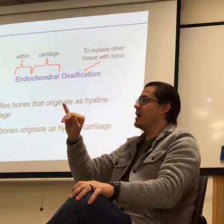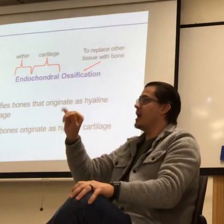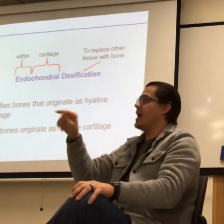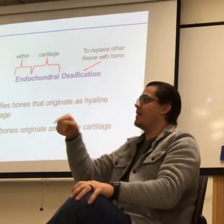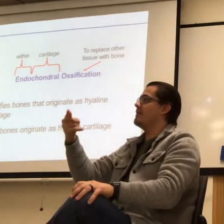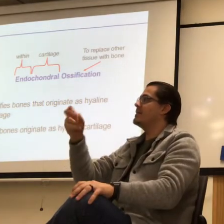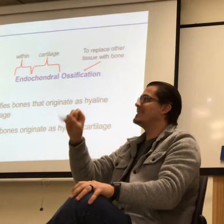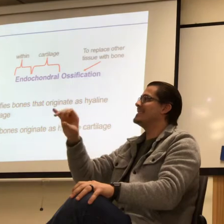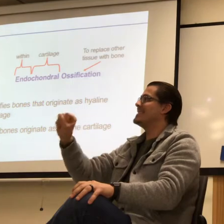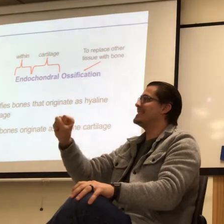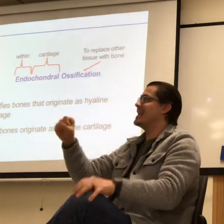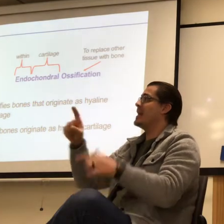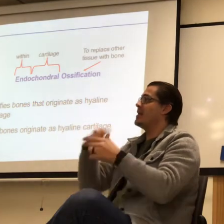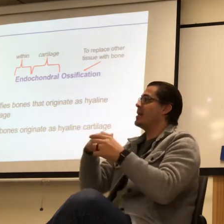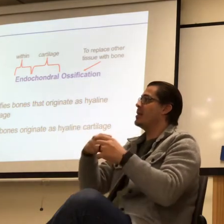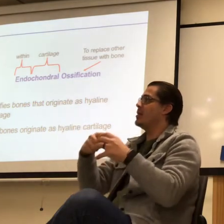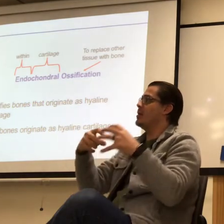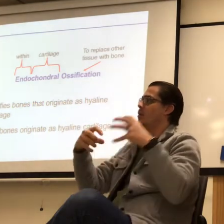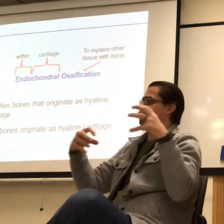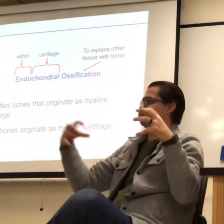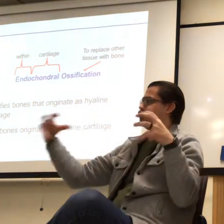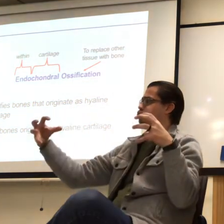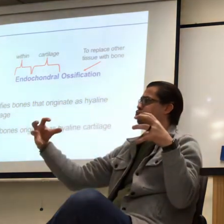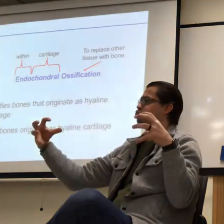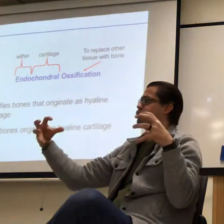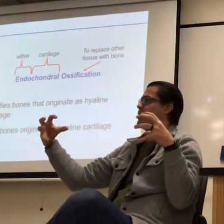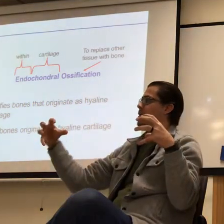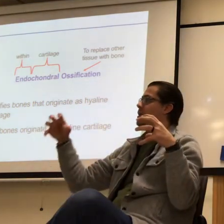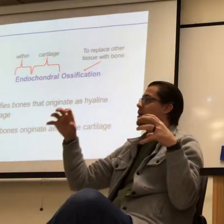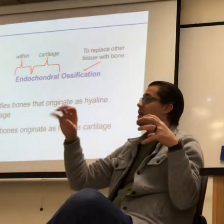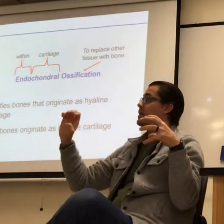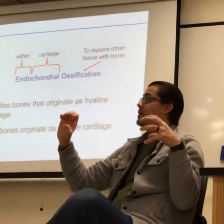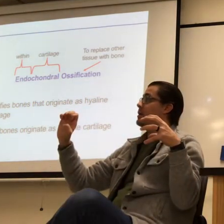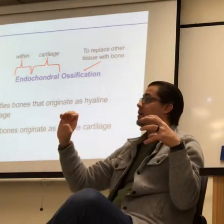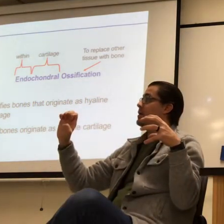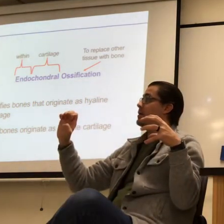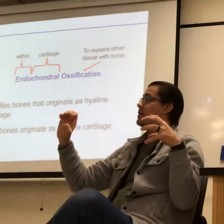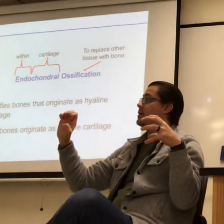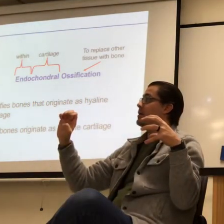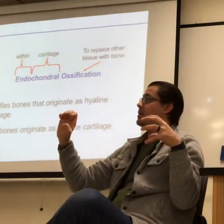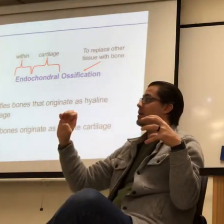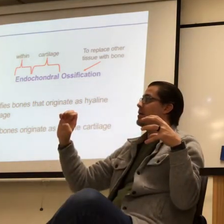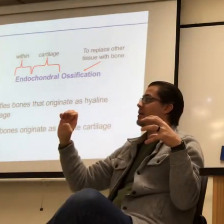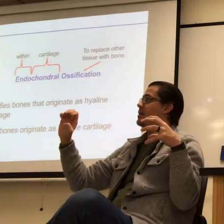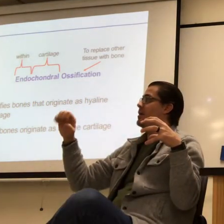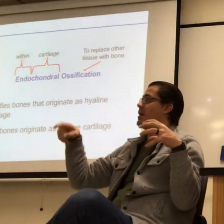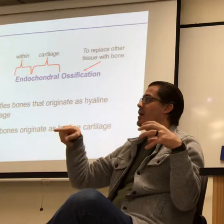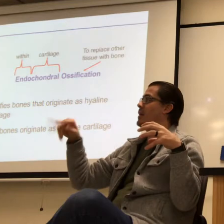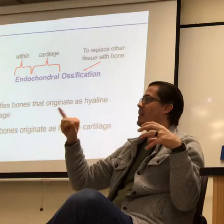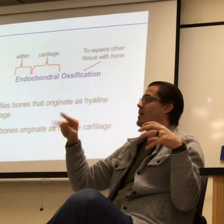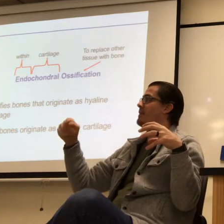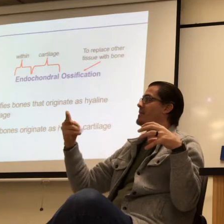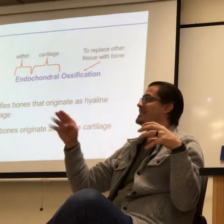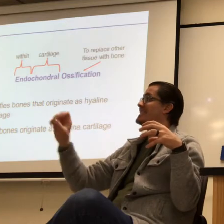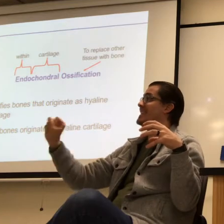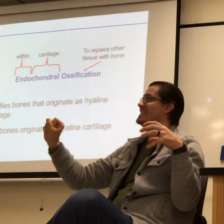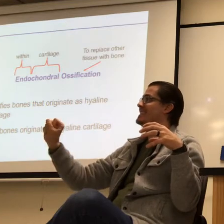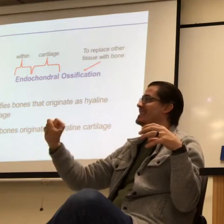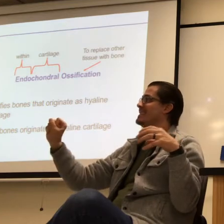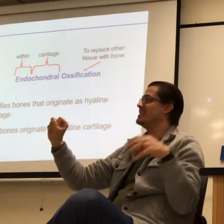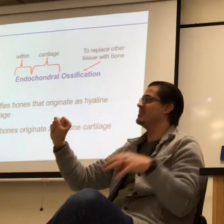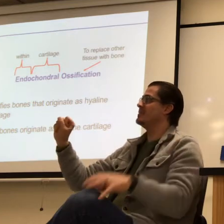And the knob ends are both referred to as the epiphyses, or epiphysis, singular.